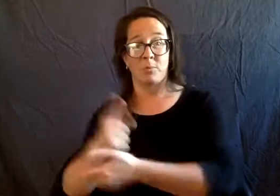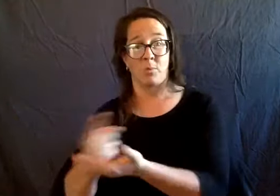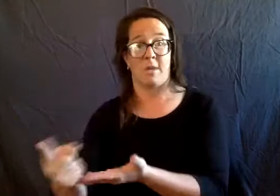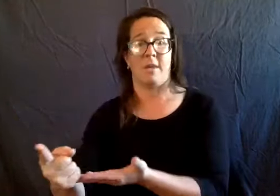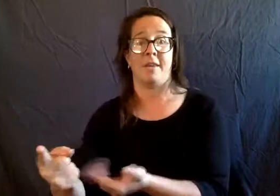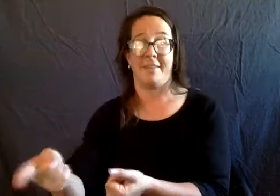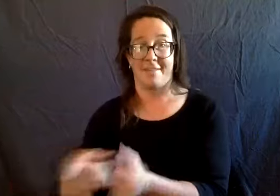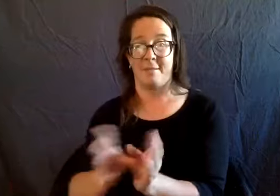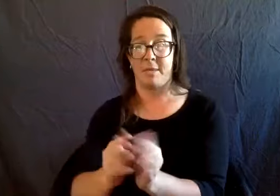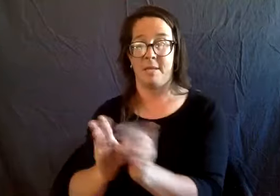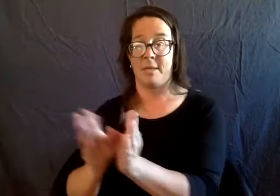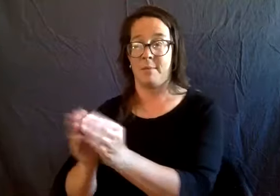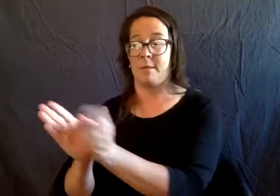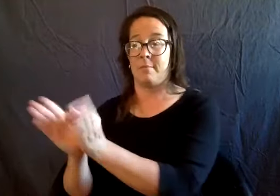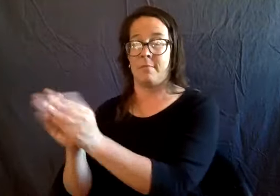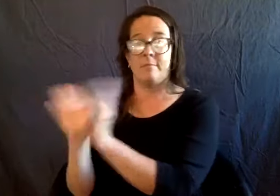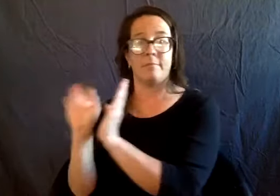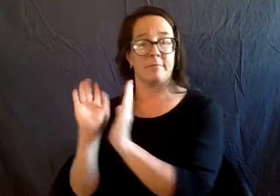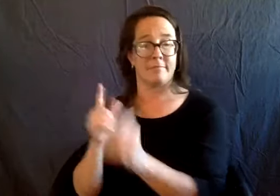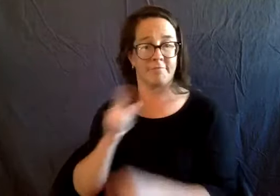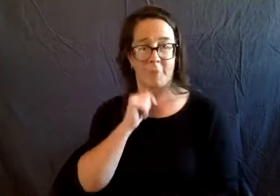what we had in Santa Fe. And